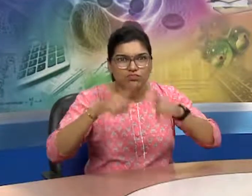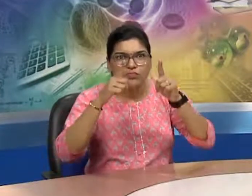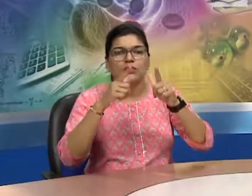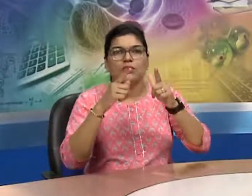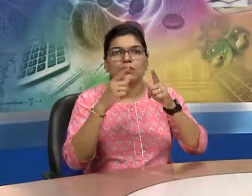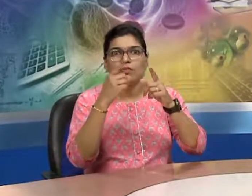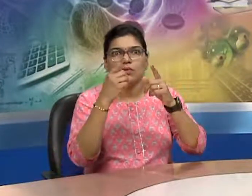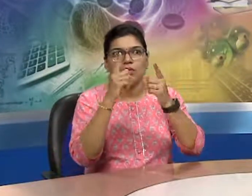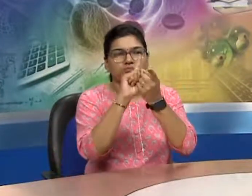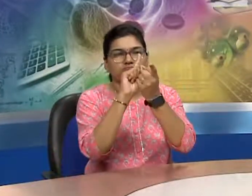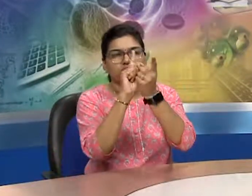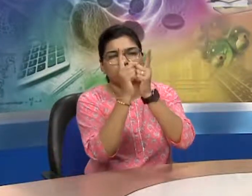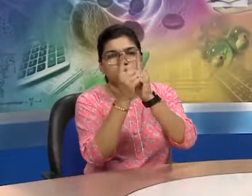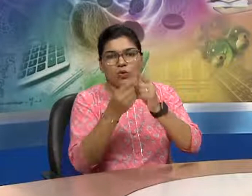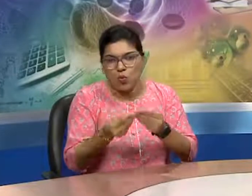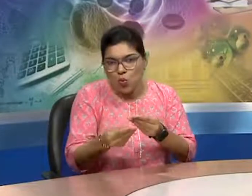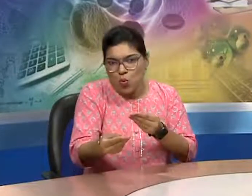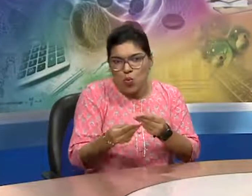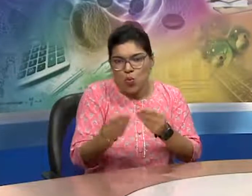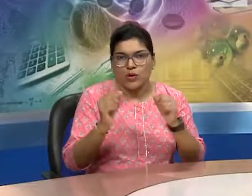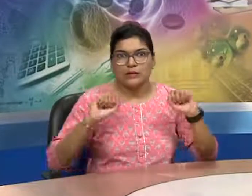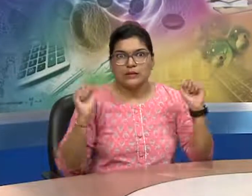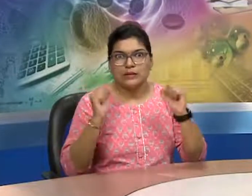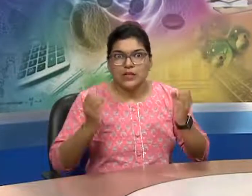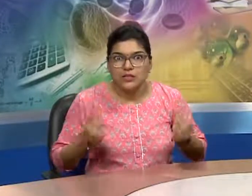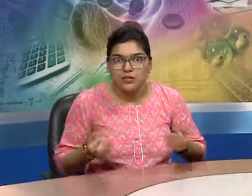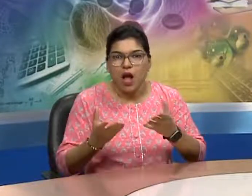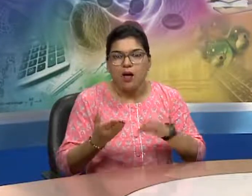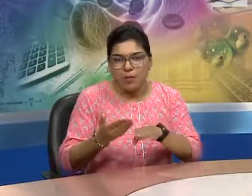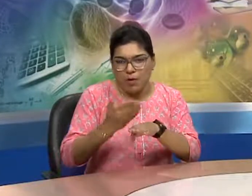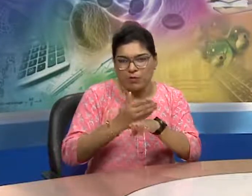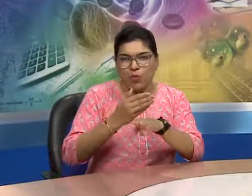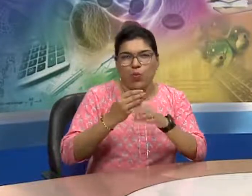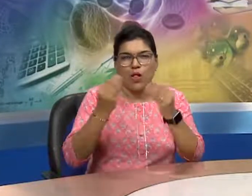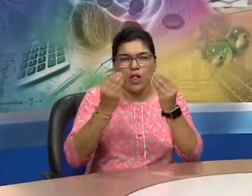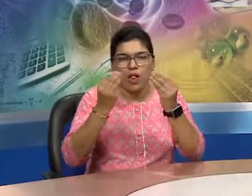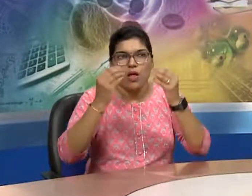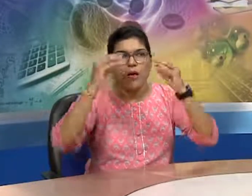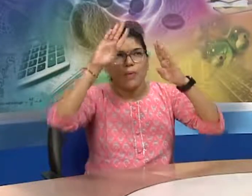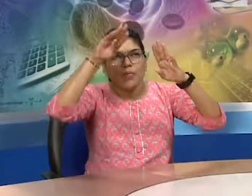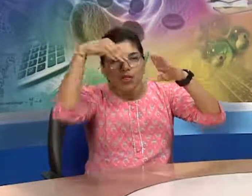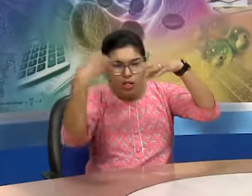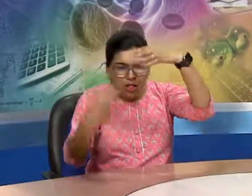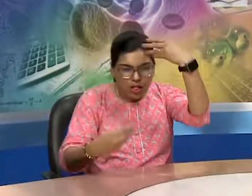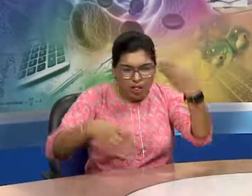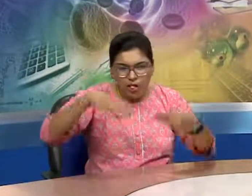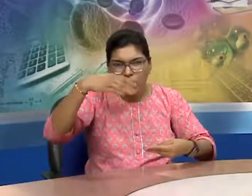two different pictures. The first is deciduous and the second is